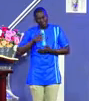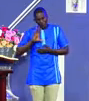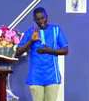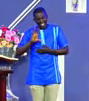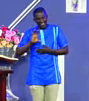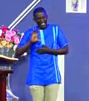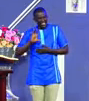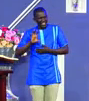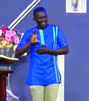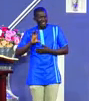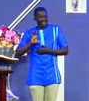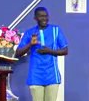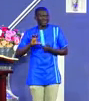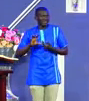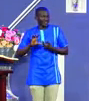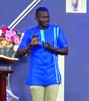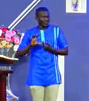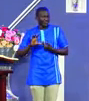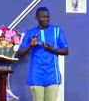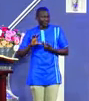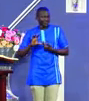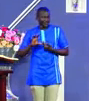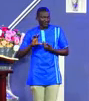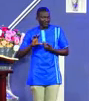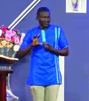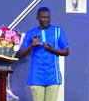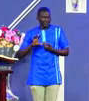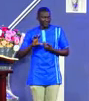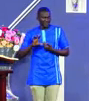Cancer has eaten me up.